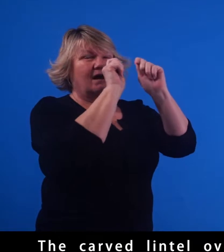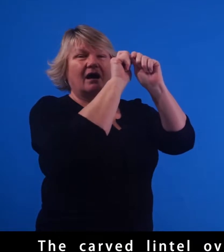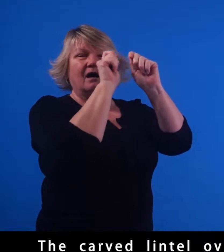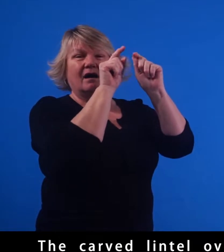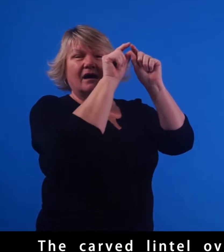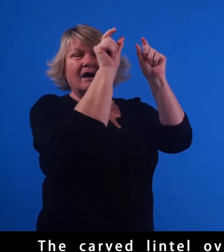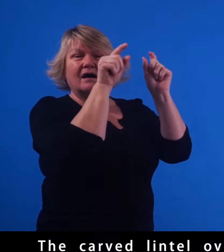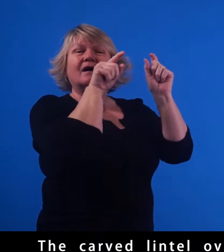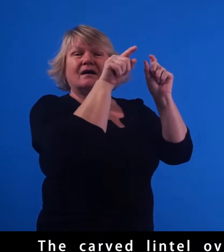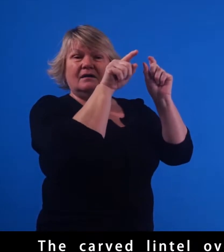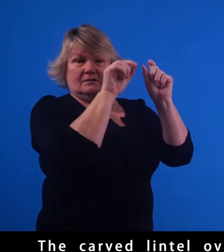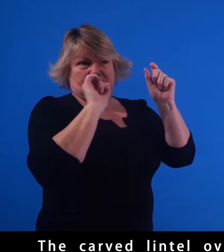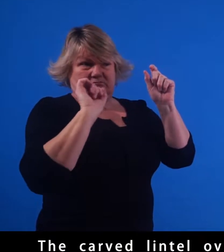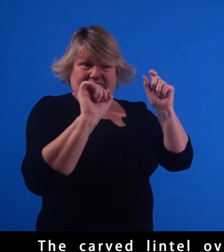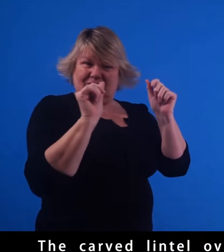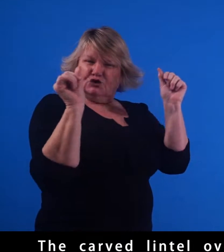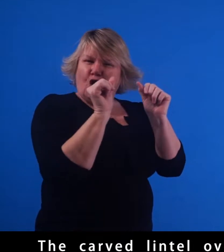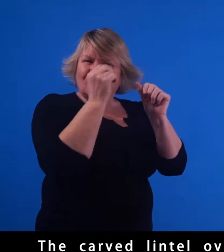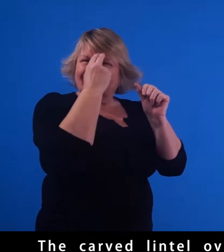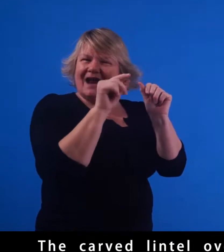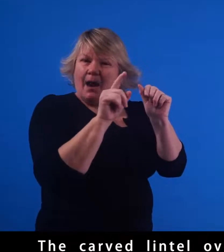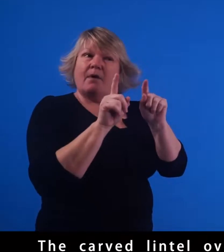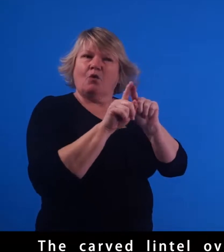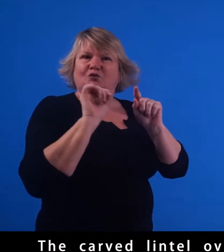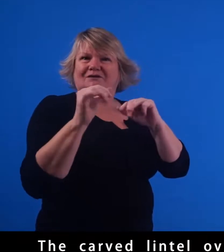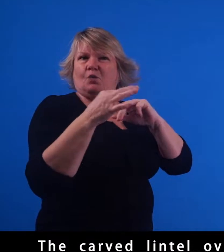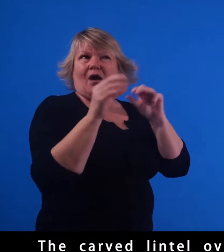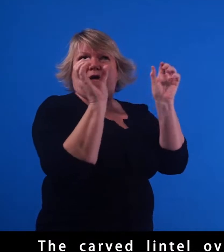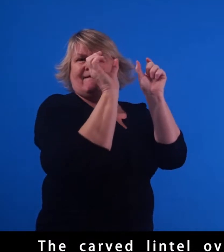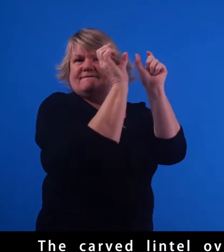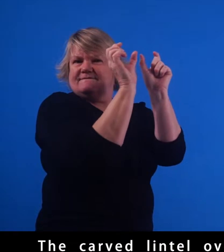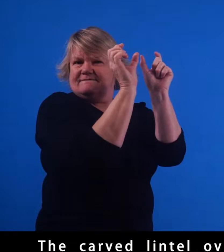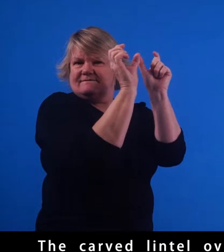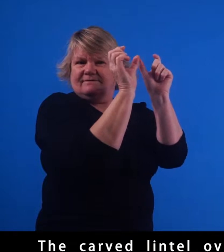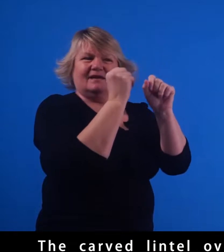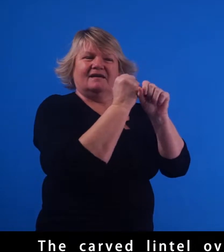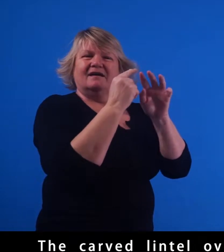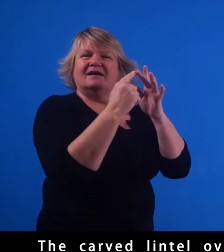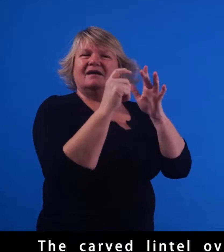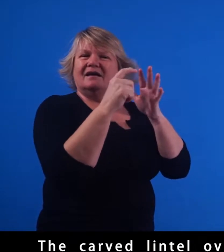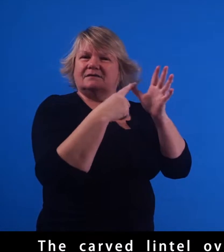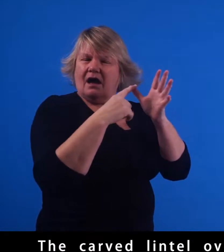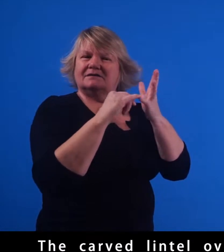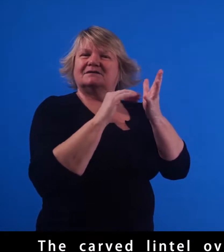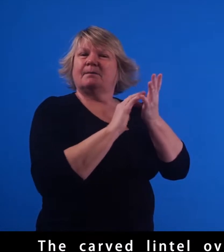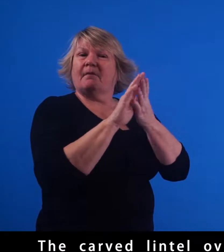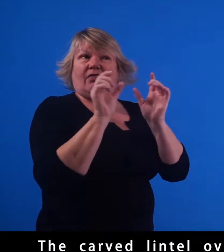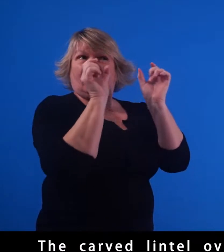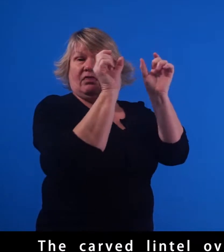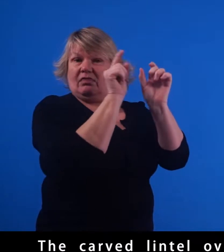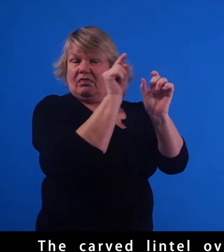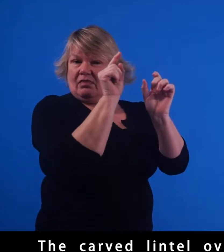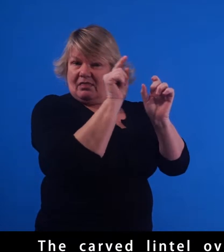The carved lintel over the main entrance bears his initials and those of his wife, Gada Smith.